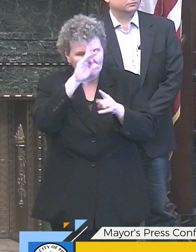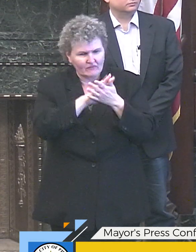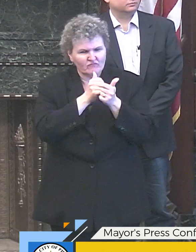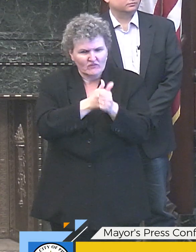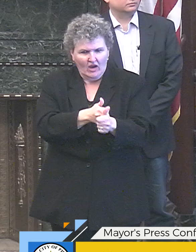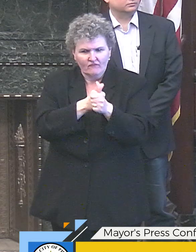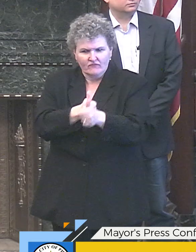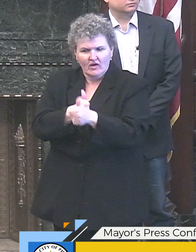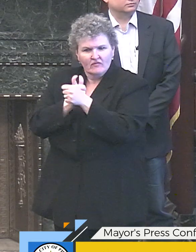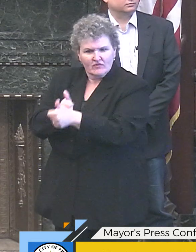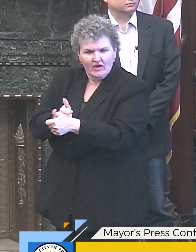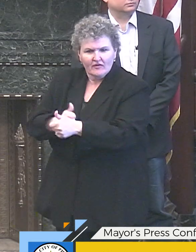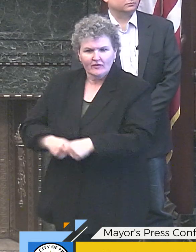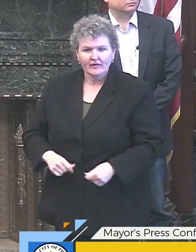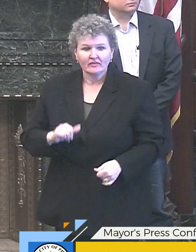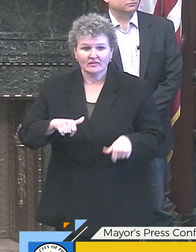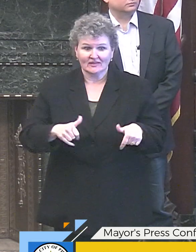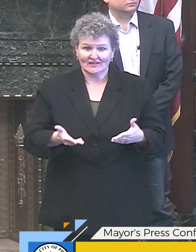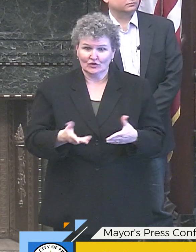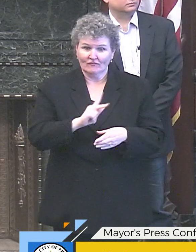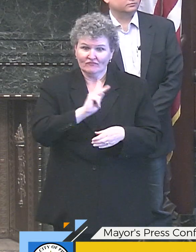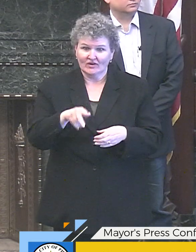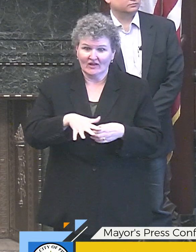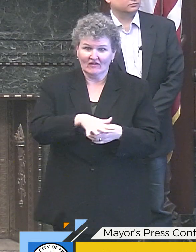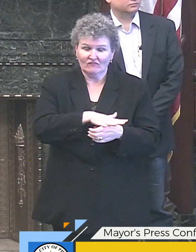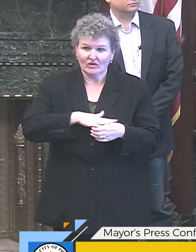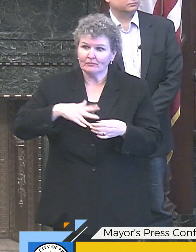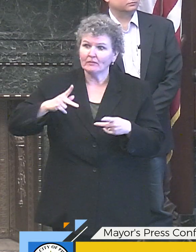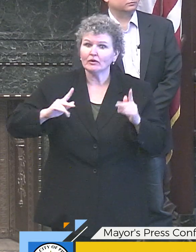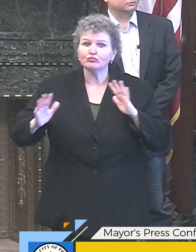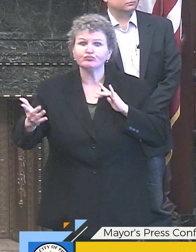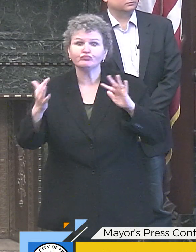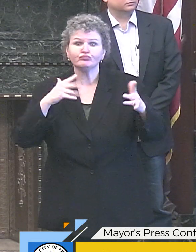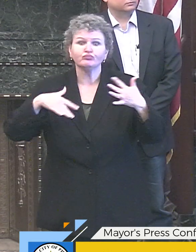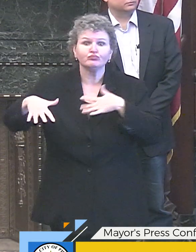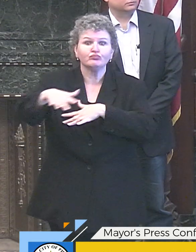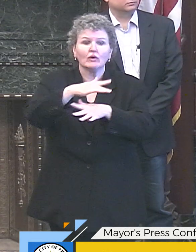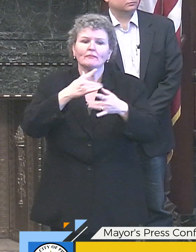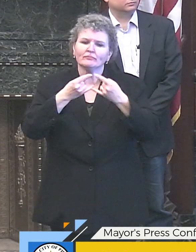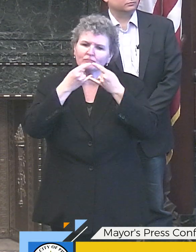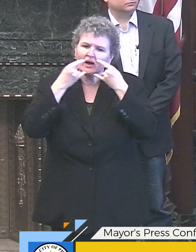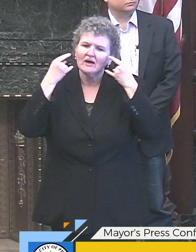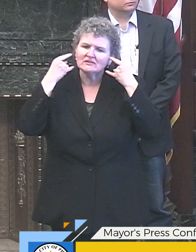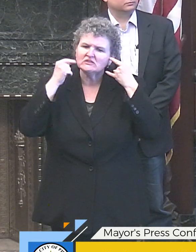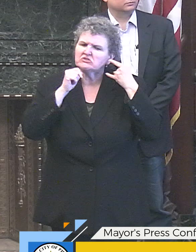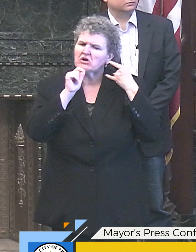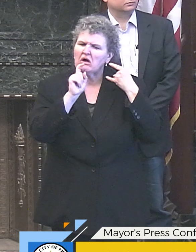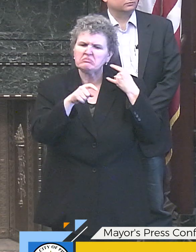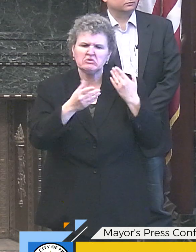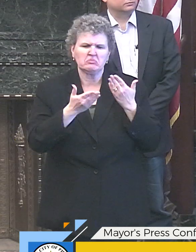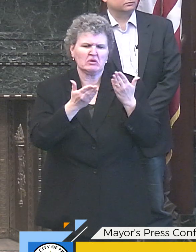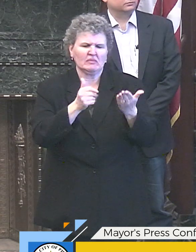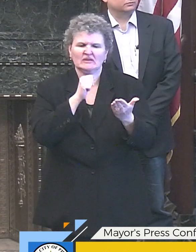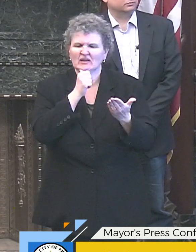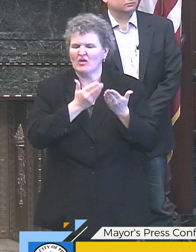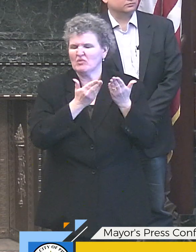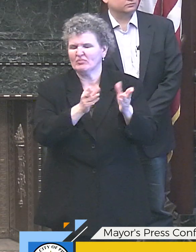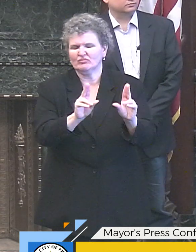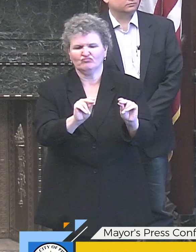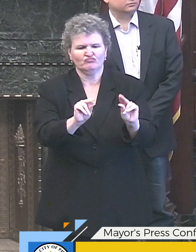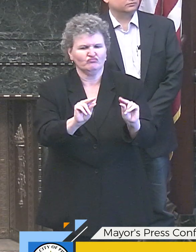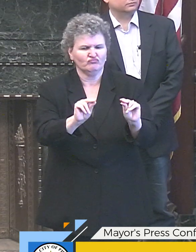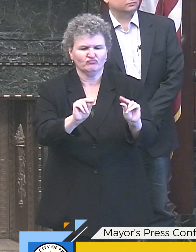their faces in Philadelphia right now? At the moment, we're not recommending that for ordinary people. Your average person, it would be for